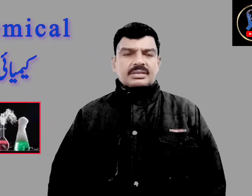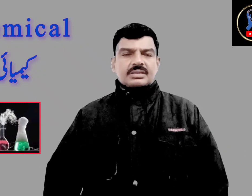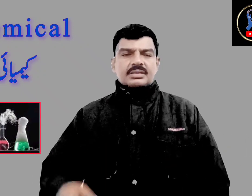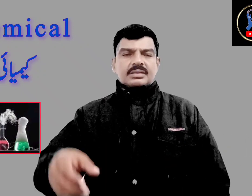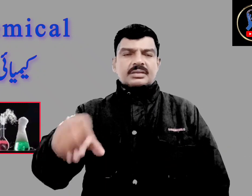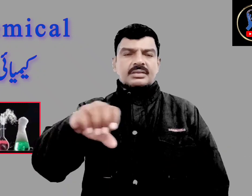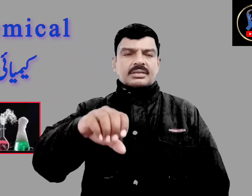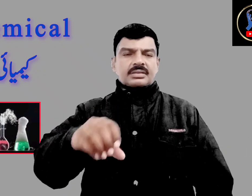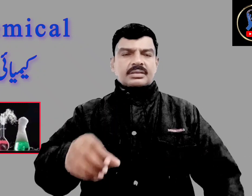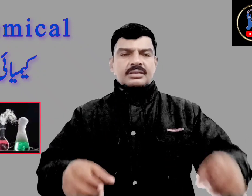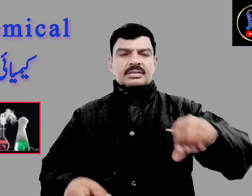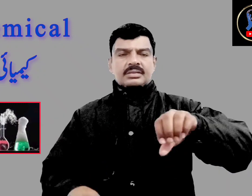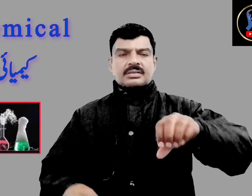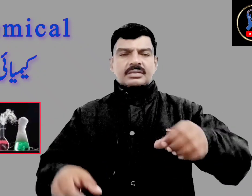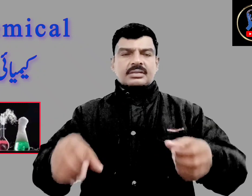chemicals,